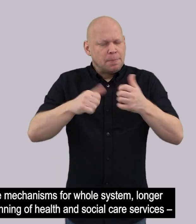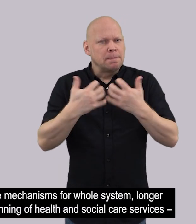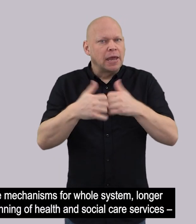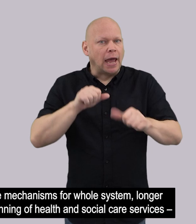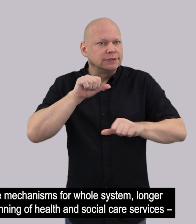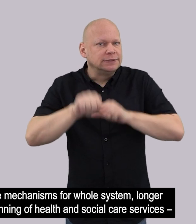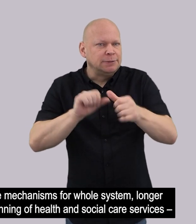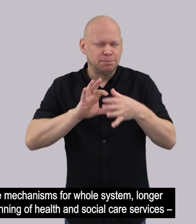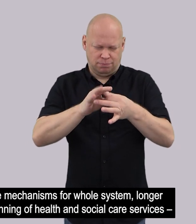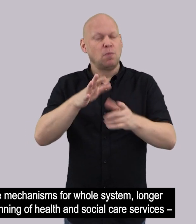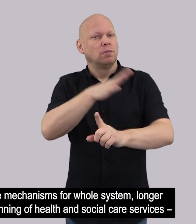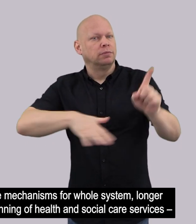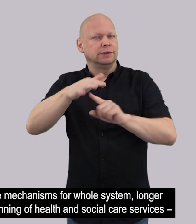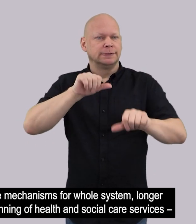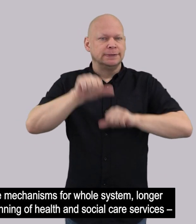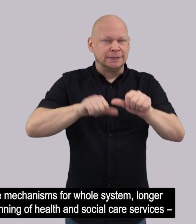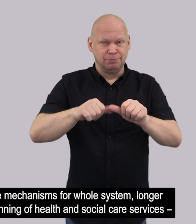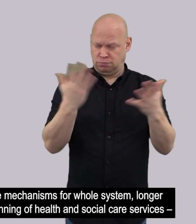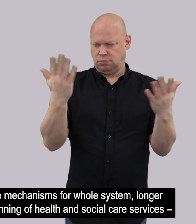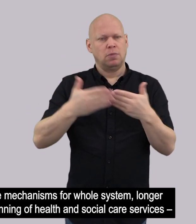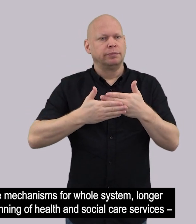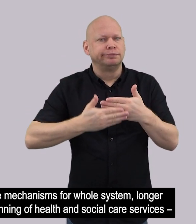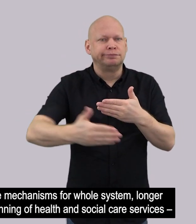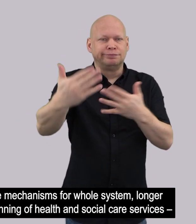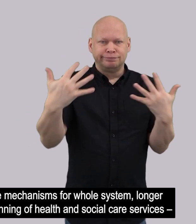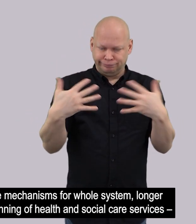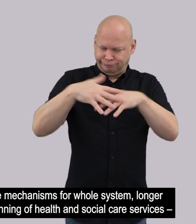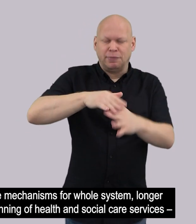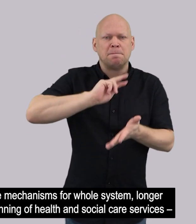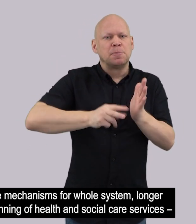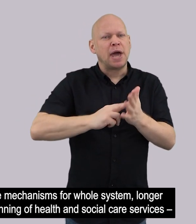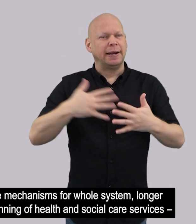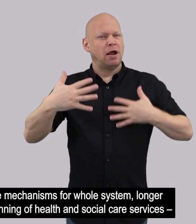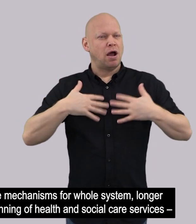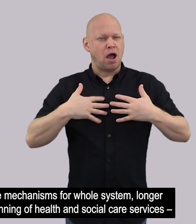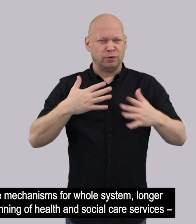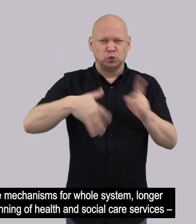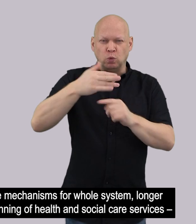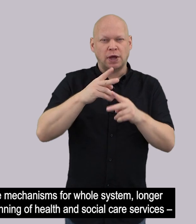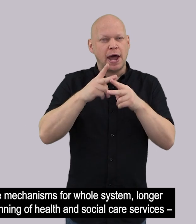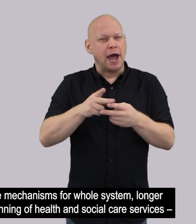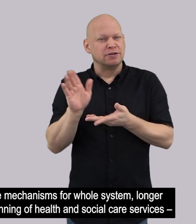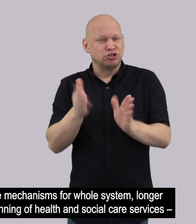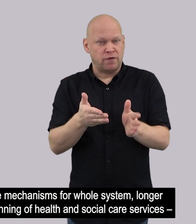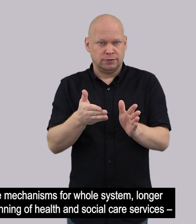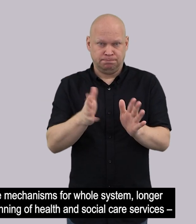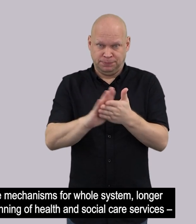Three, strengthen the mechanisms for whole system, longer term integrated planning of health and social care services, enabling